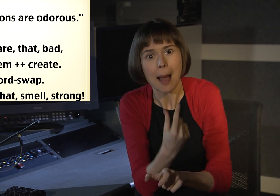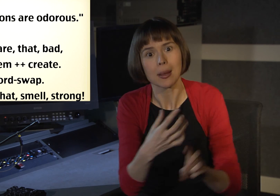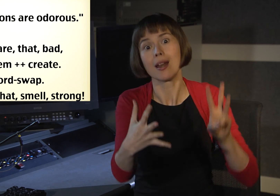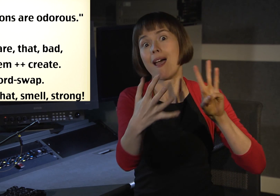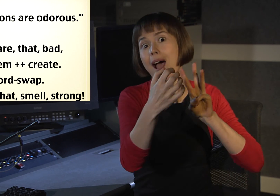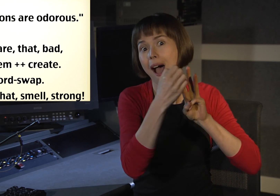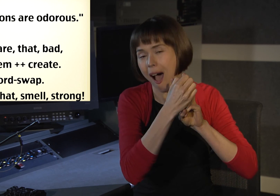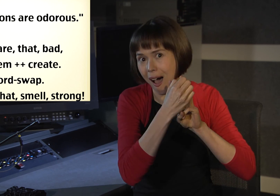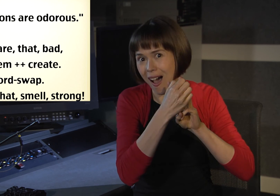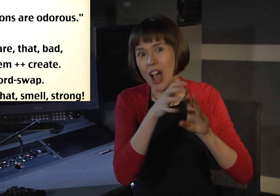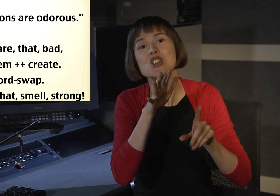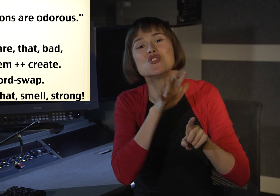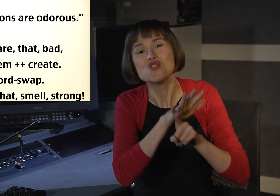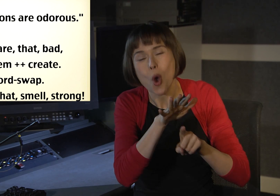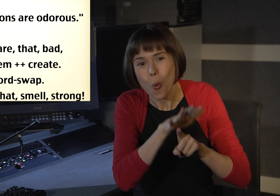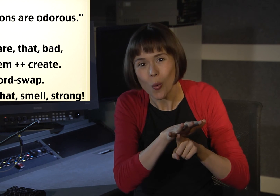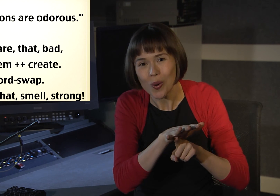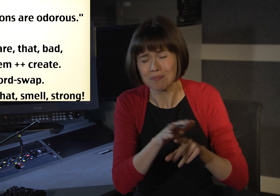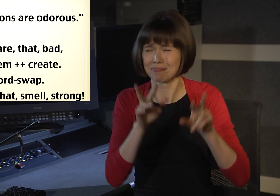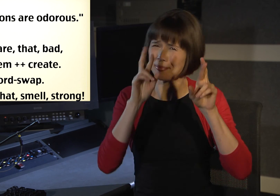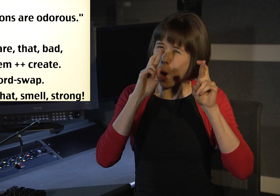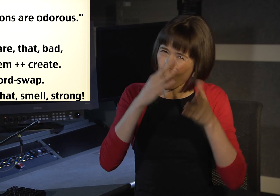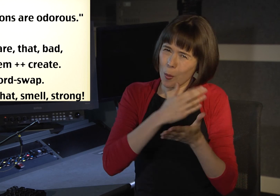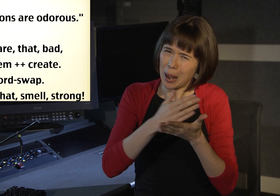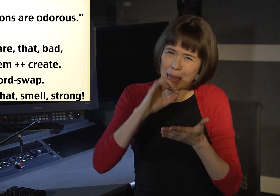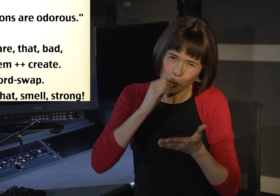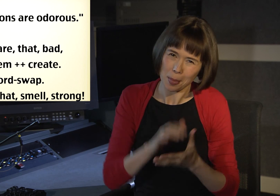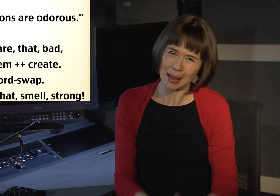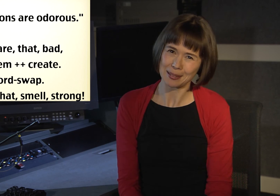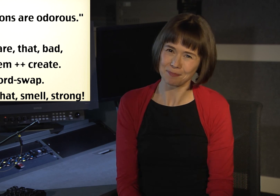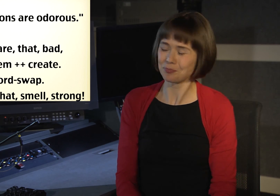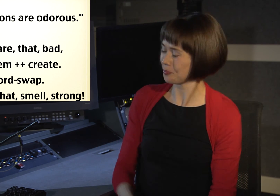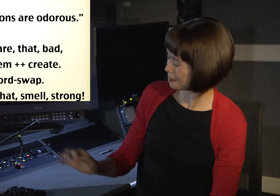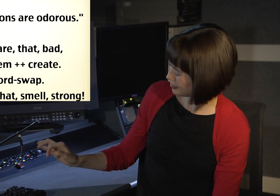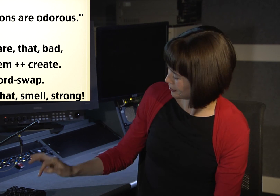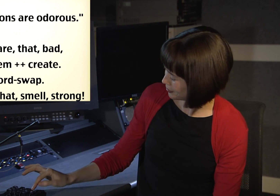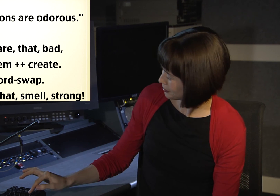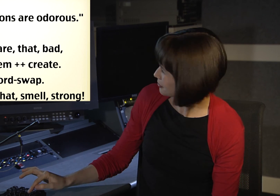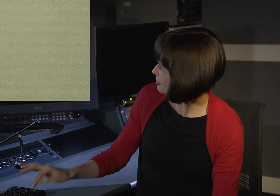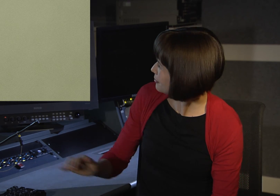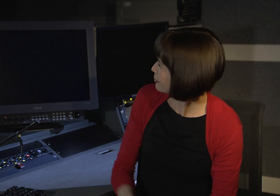the meaning, the joke, and then a malapropism has happened. And I really hope this will be clear.